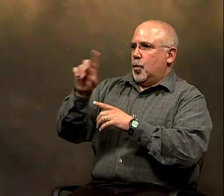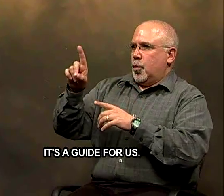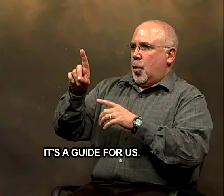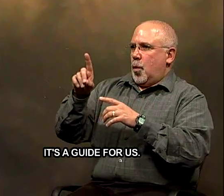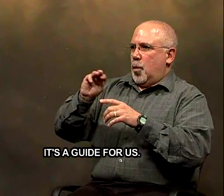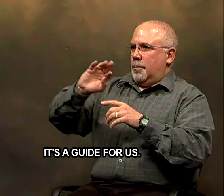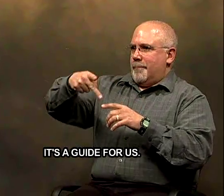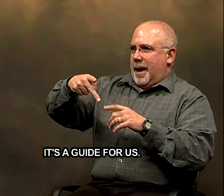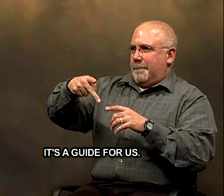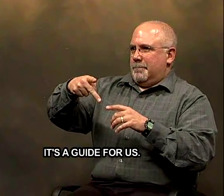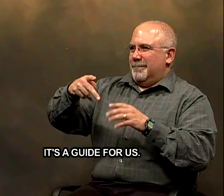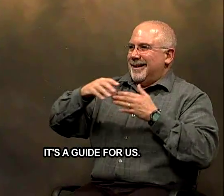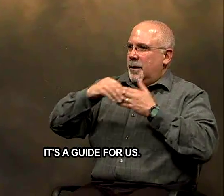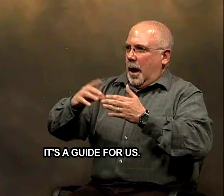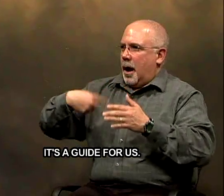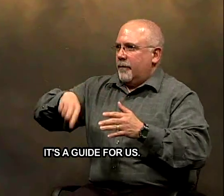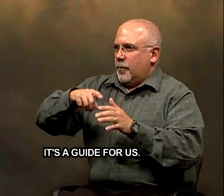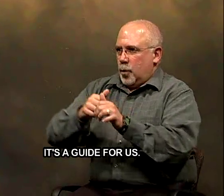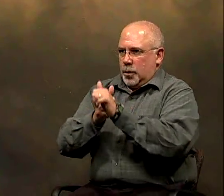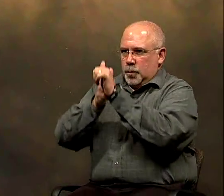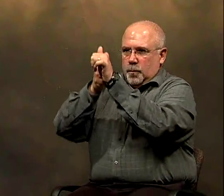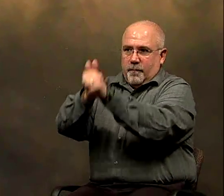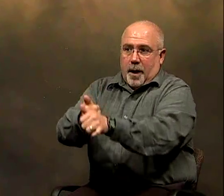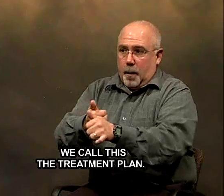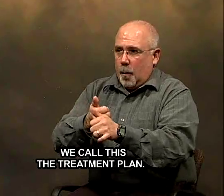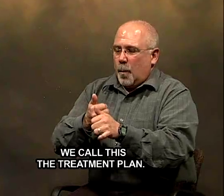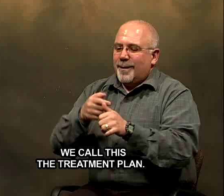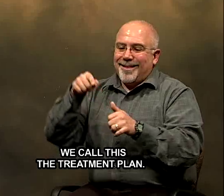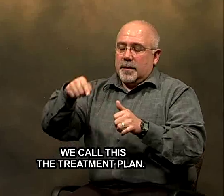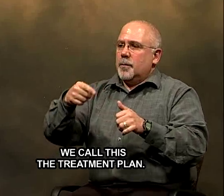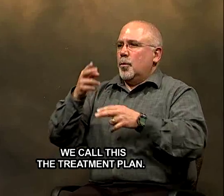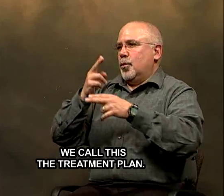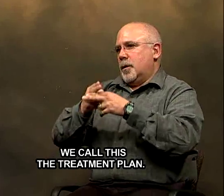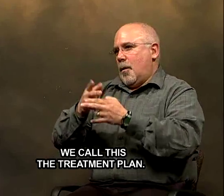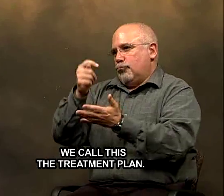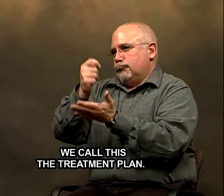It's a guide for us. We call this the treatment plan.